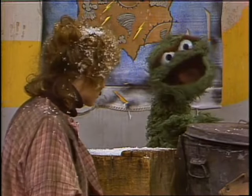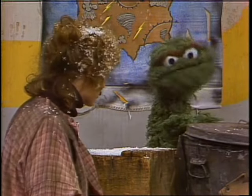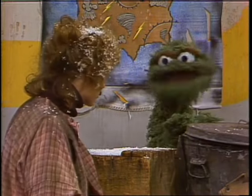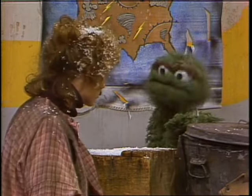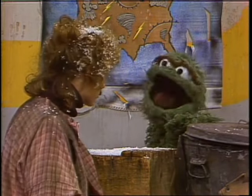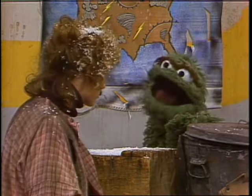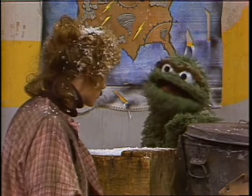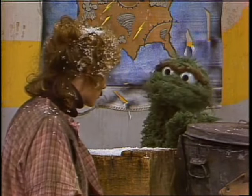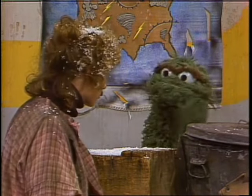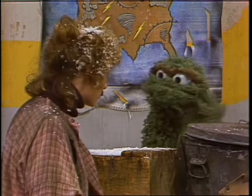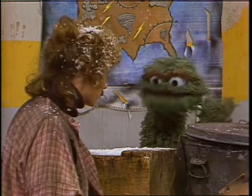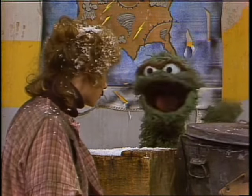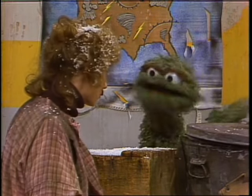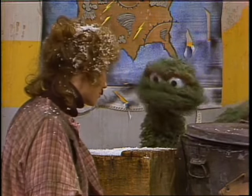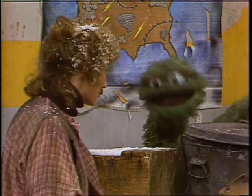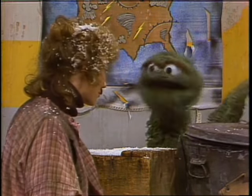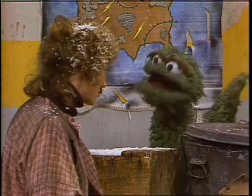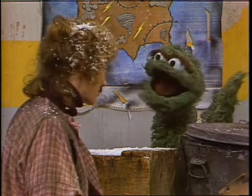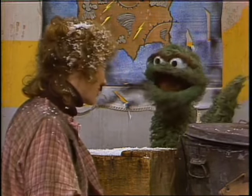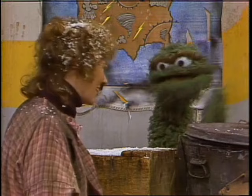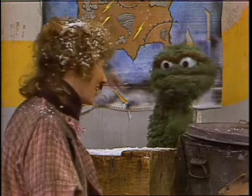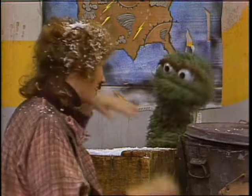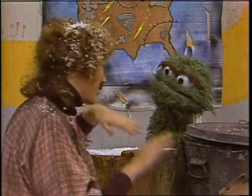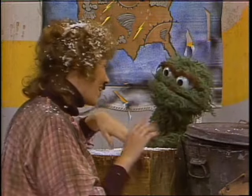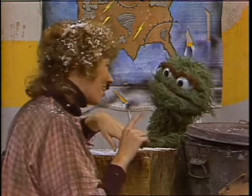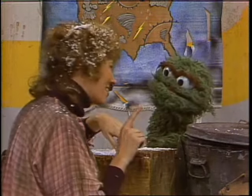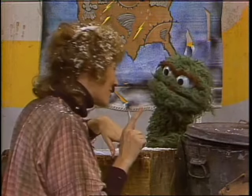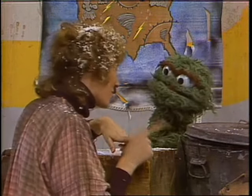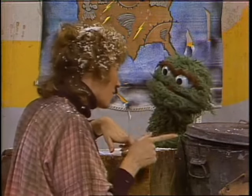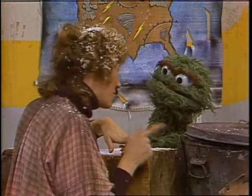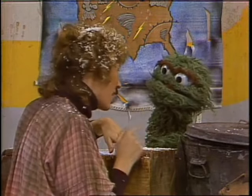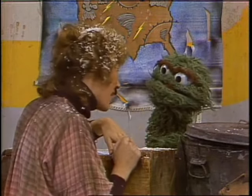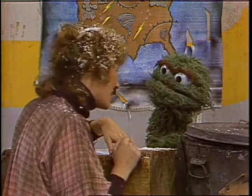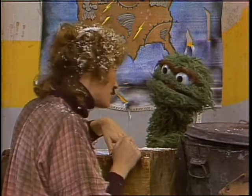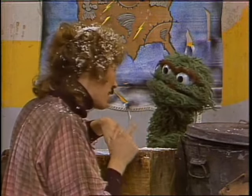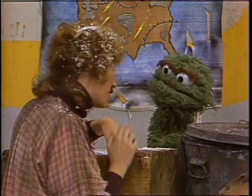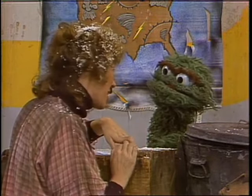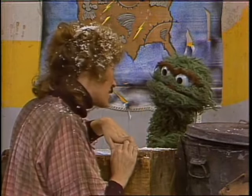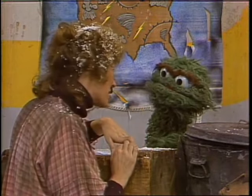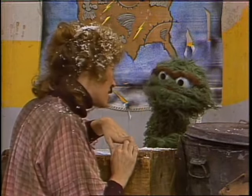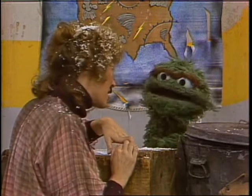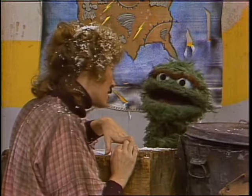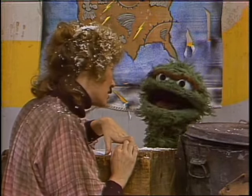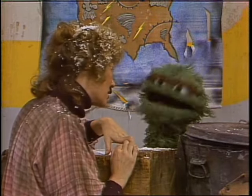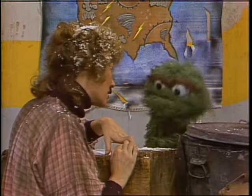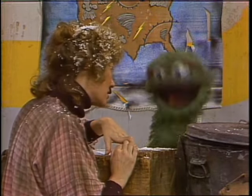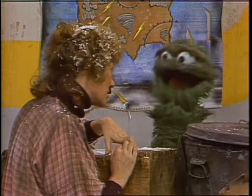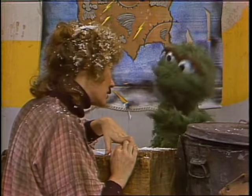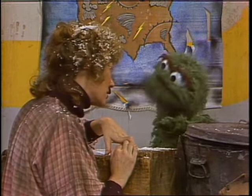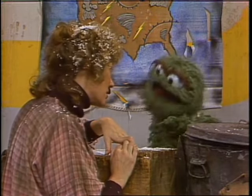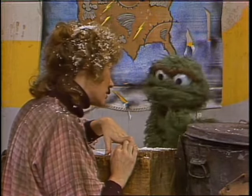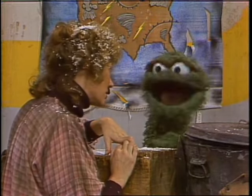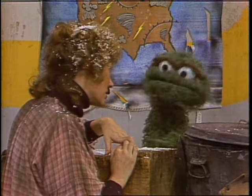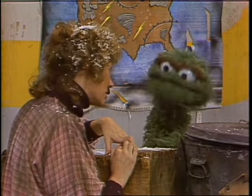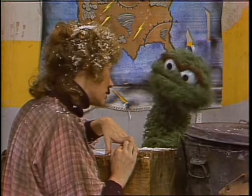or hail. Grouch's honor. Yeah, and you're not going to throw any pies in my face or anything? Hey, would I do a thing like